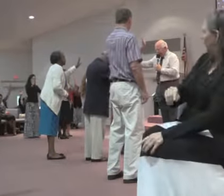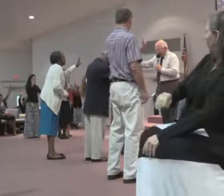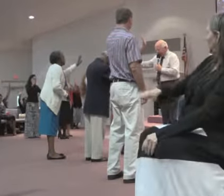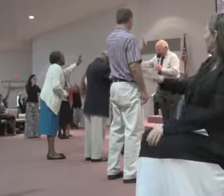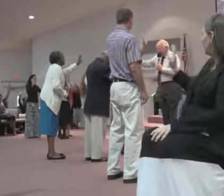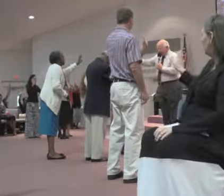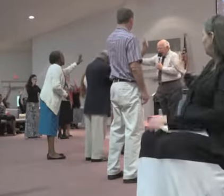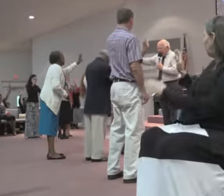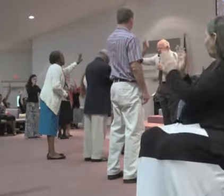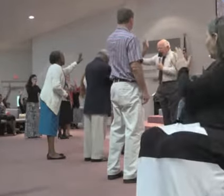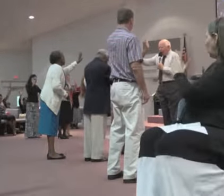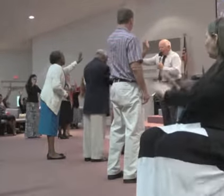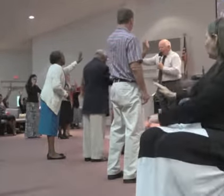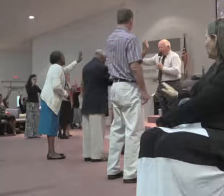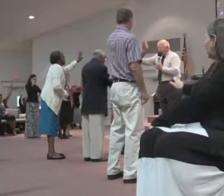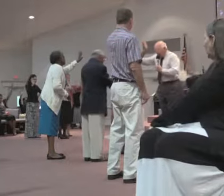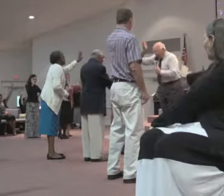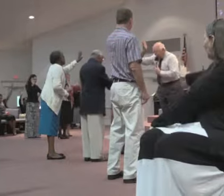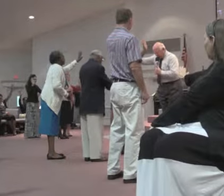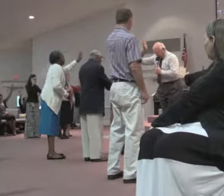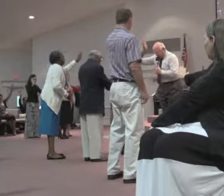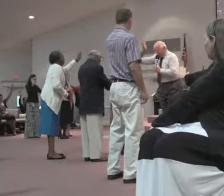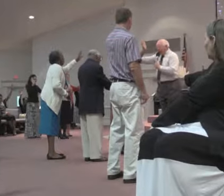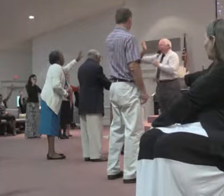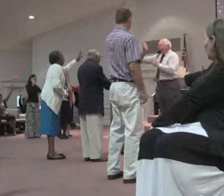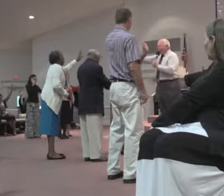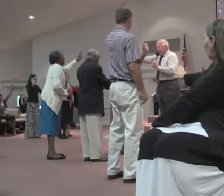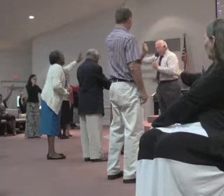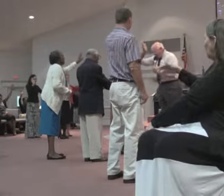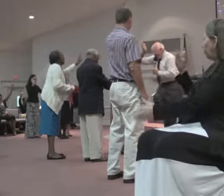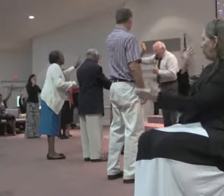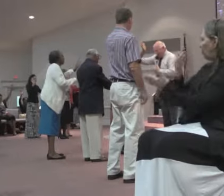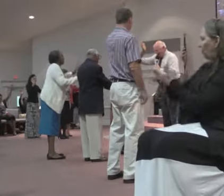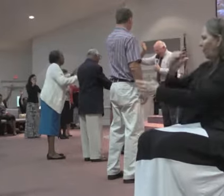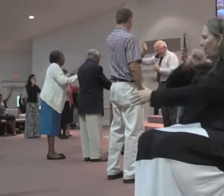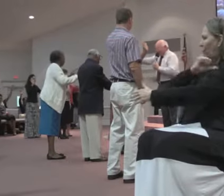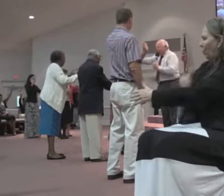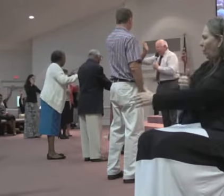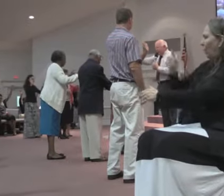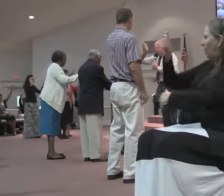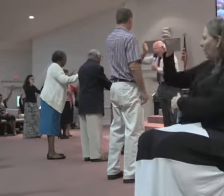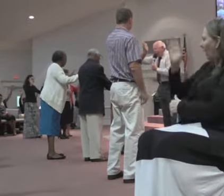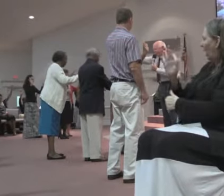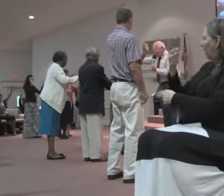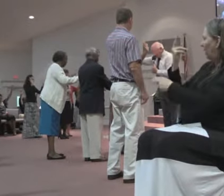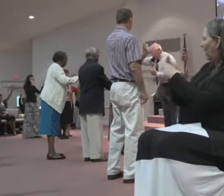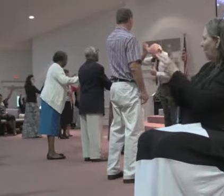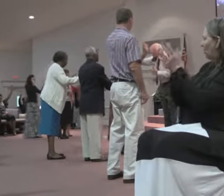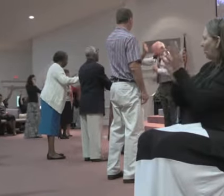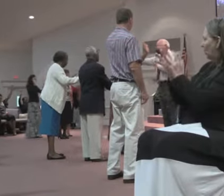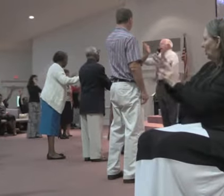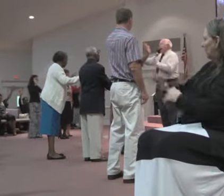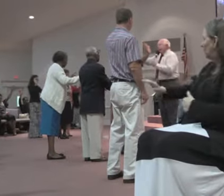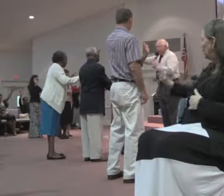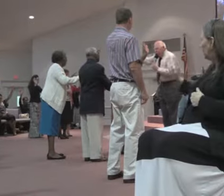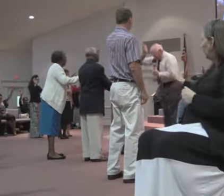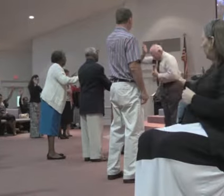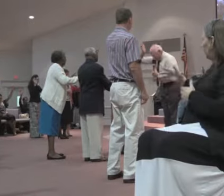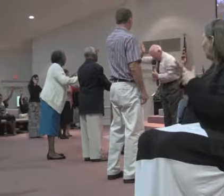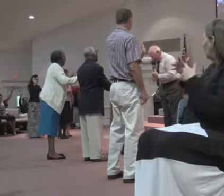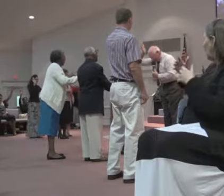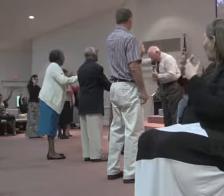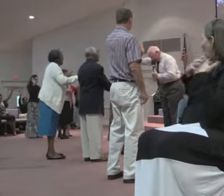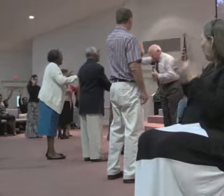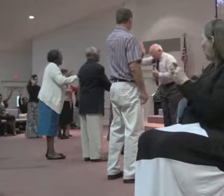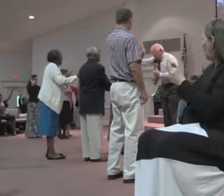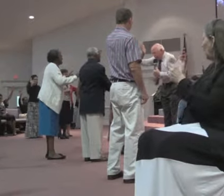to heal. By the revelation of the authority of the name of Jesus, I